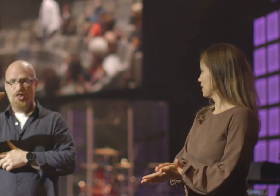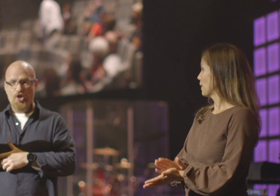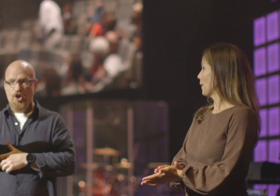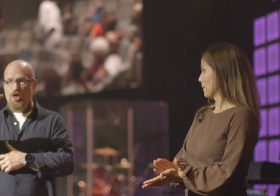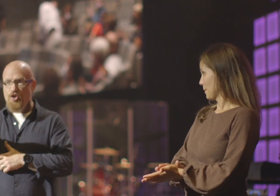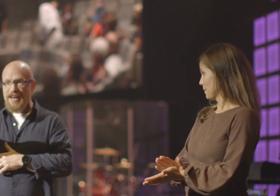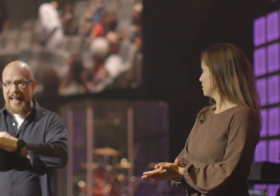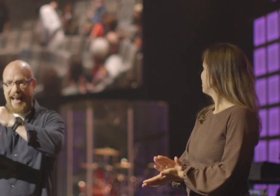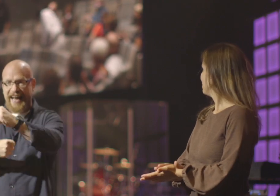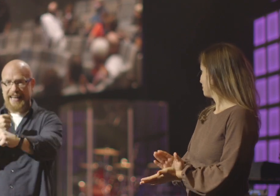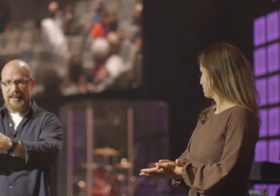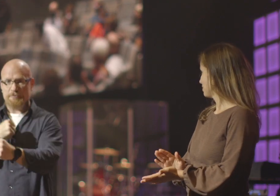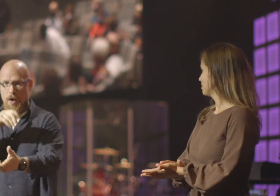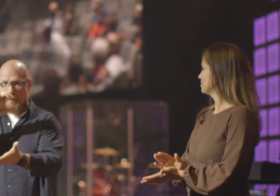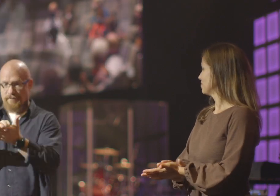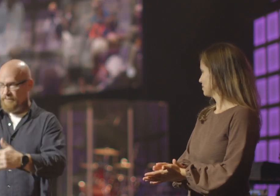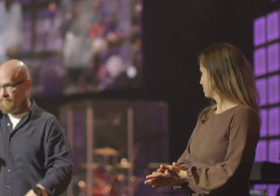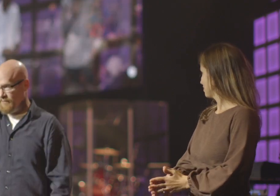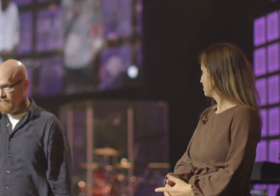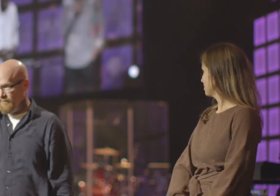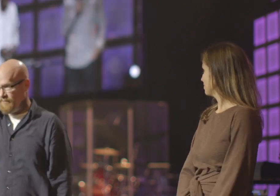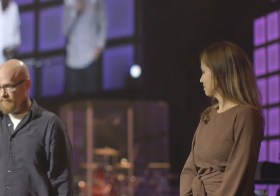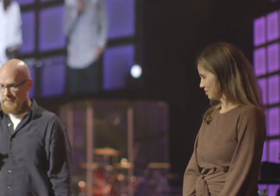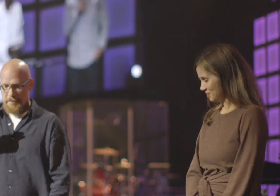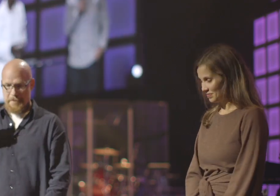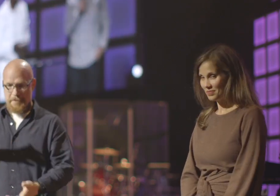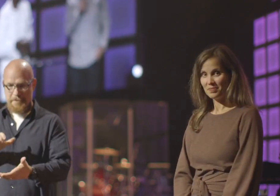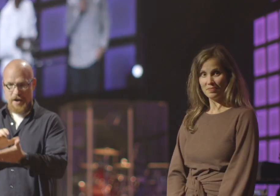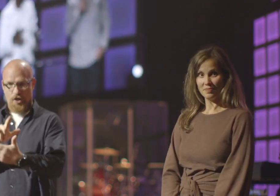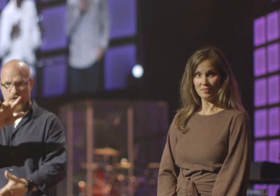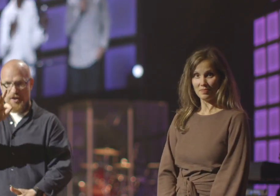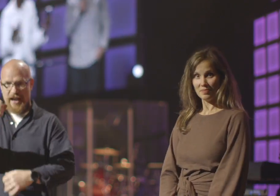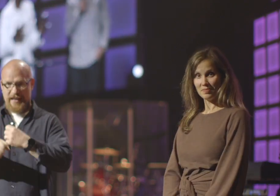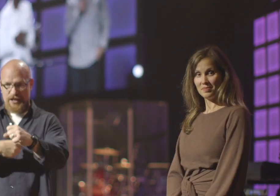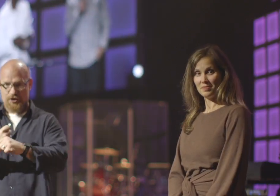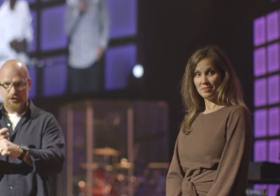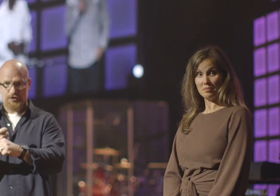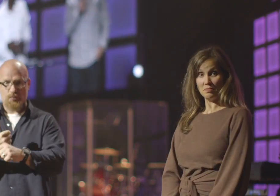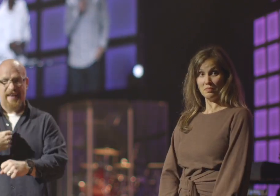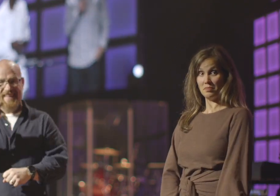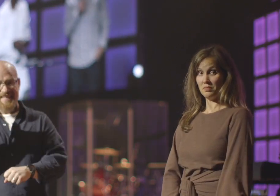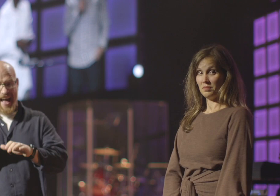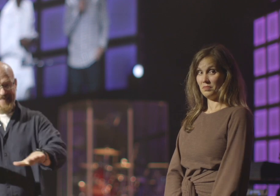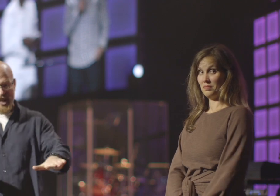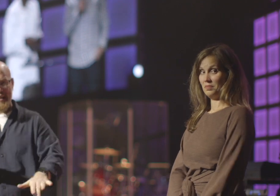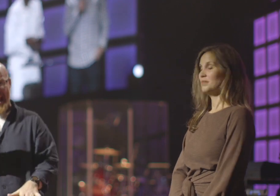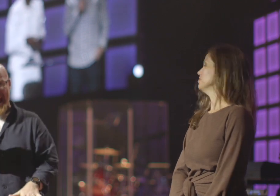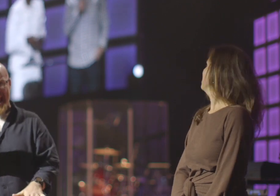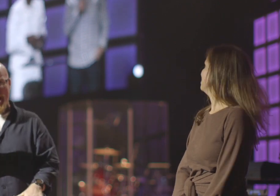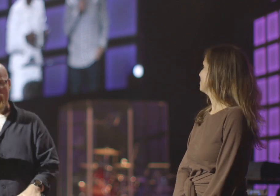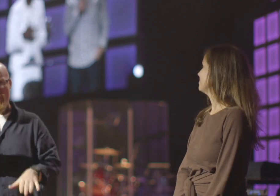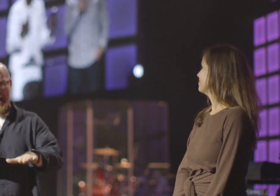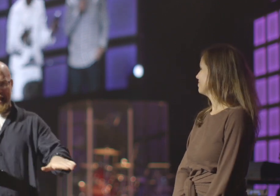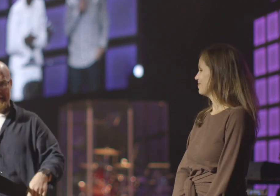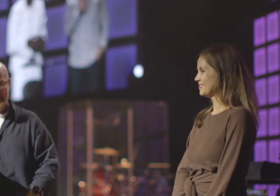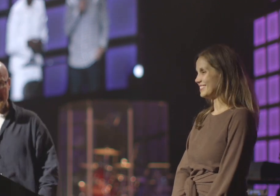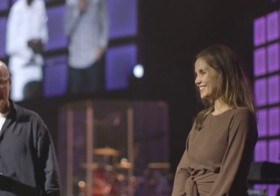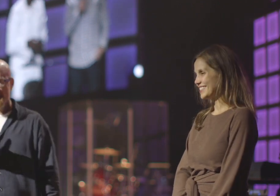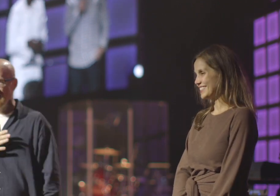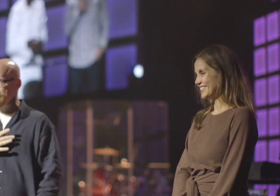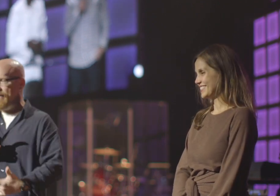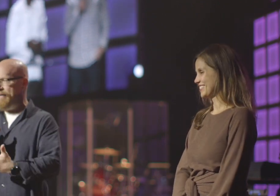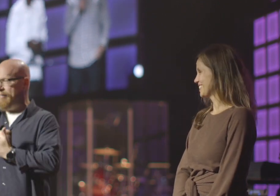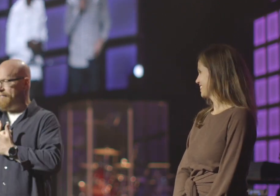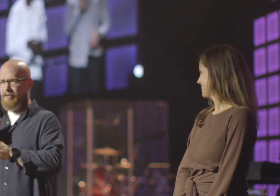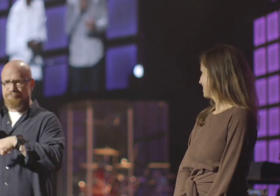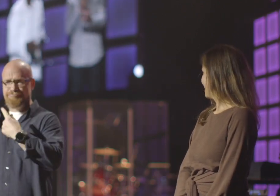39 years. We've married 39 years in July. We have 5 children. We have 8 grands. And so she is the love of my life.